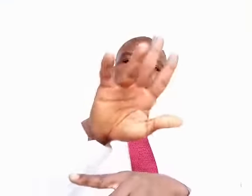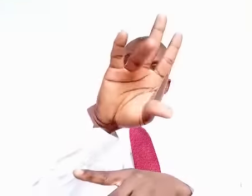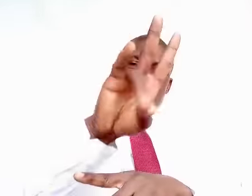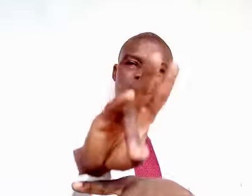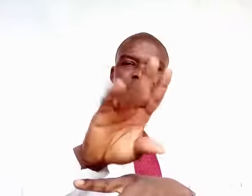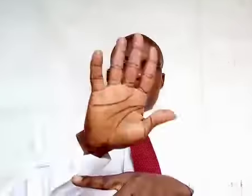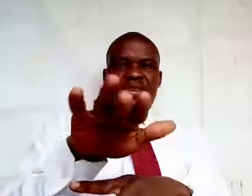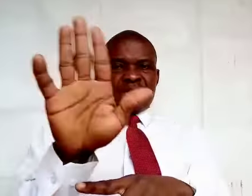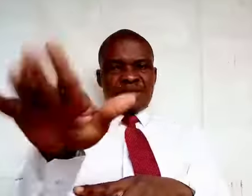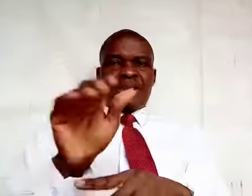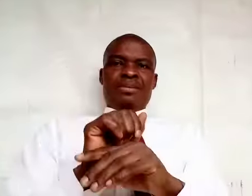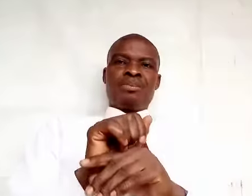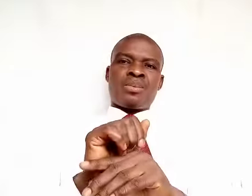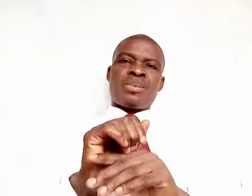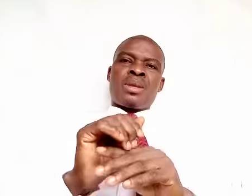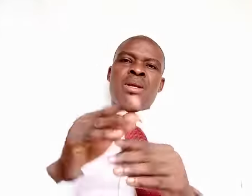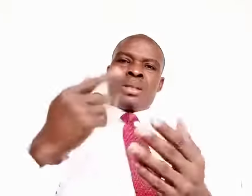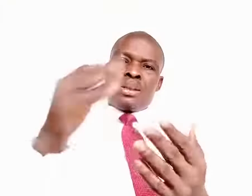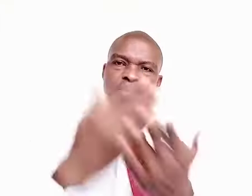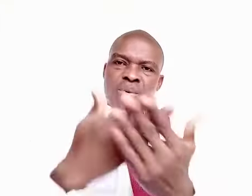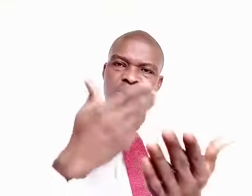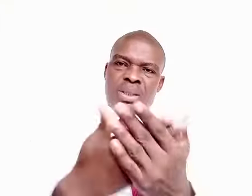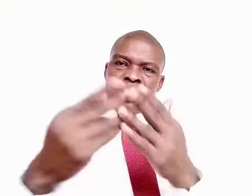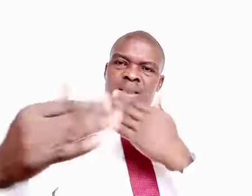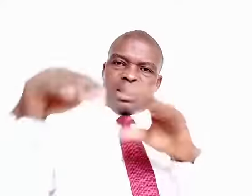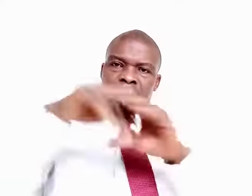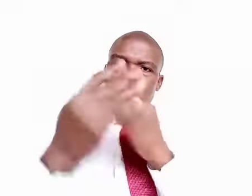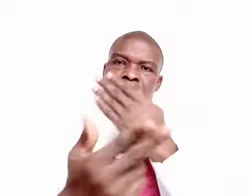155,755 naira. Amount left equals